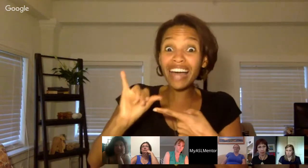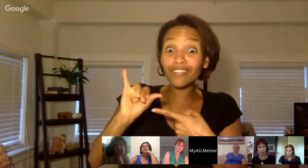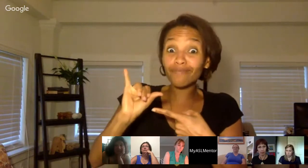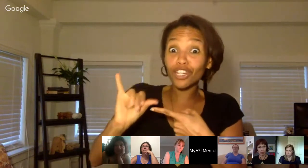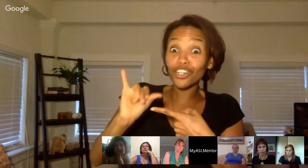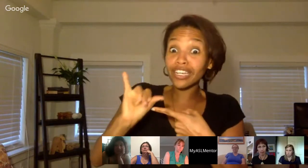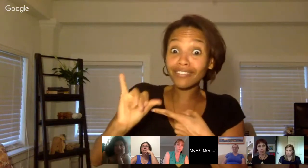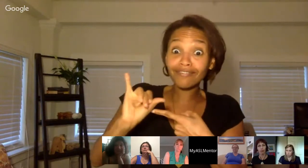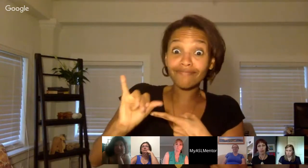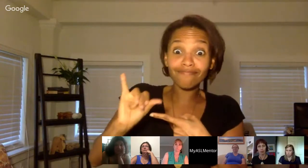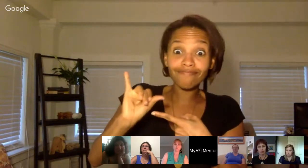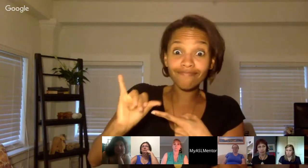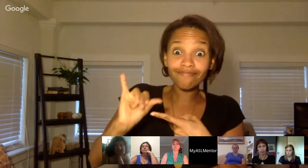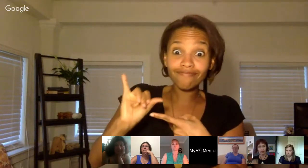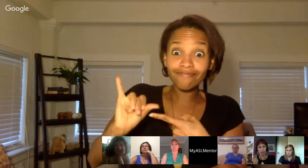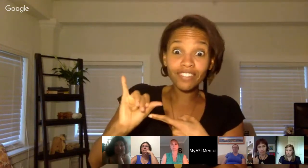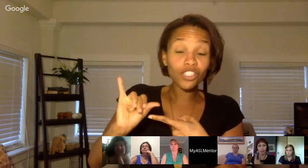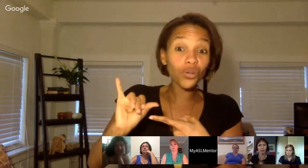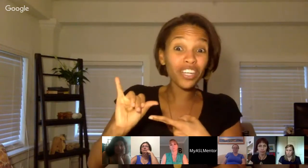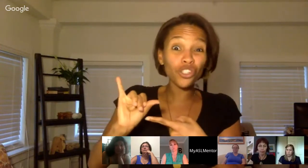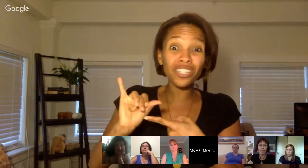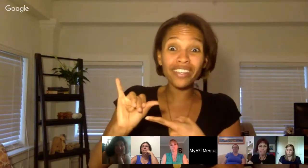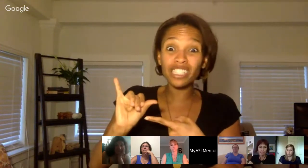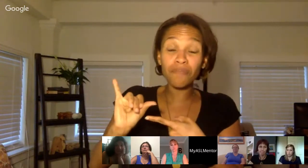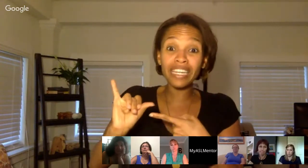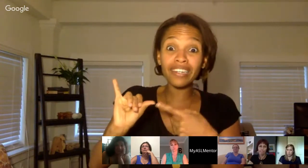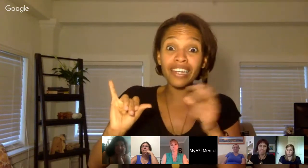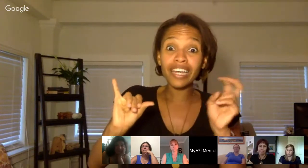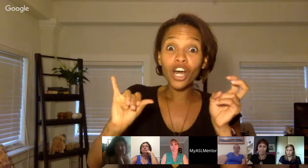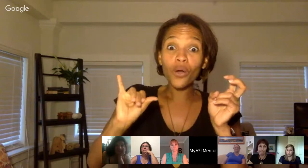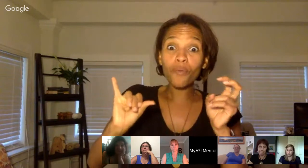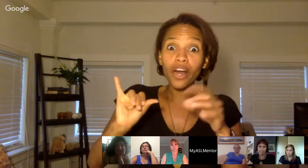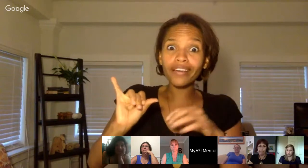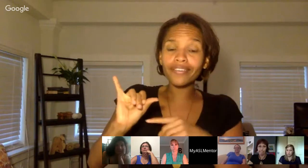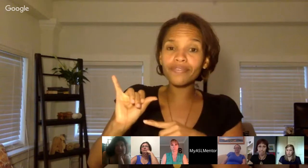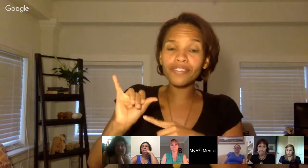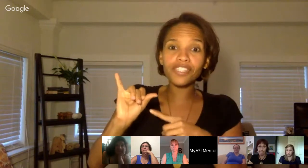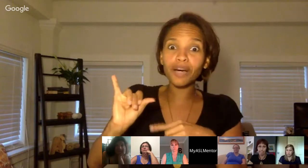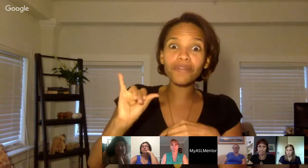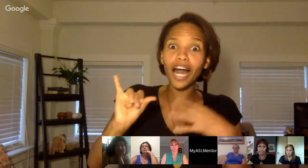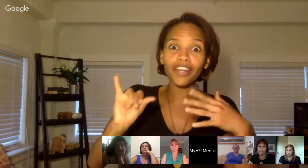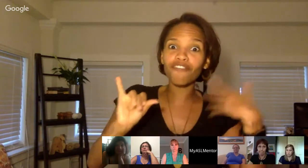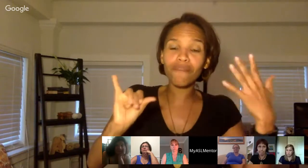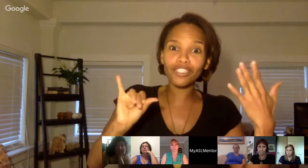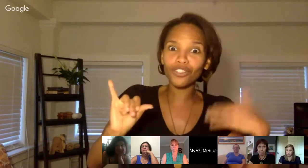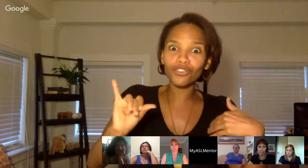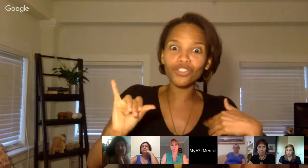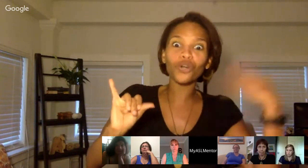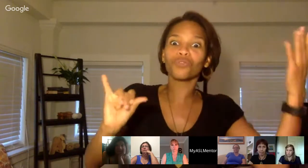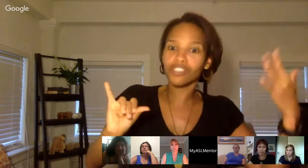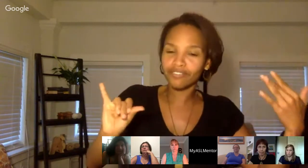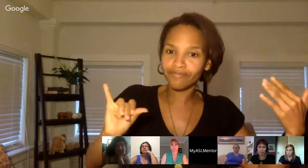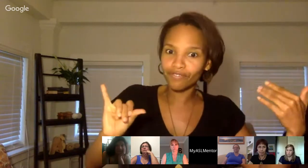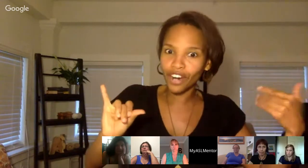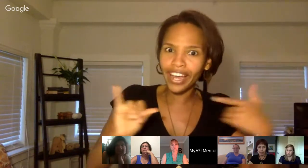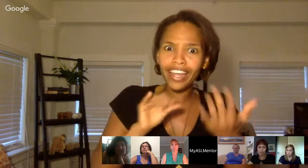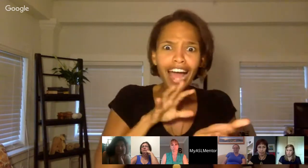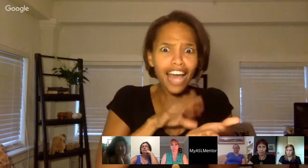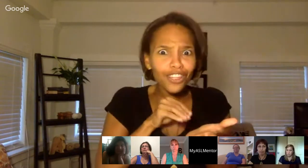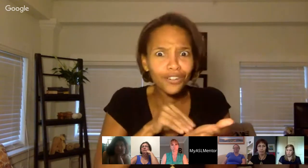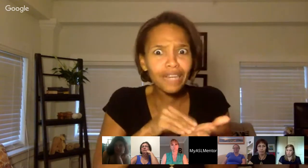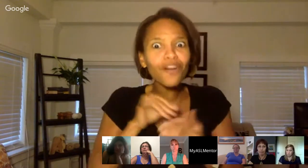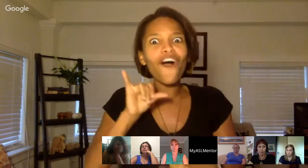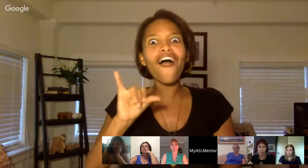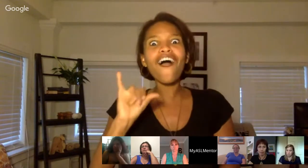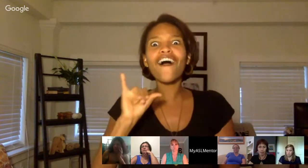note that learning. So he's using this to mean some kind of mental note, right?